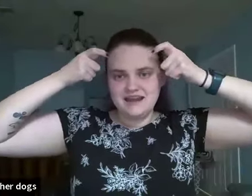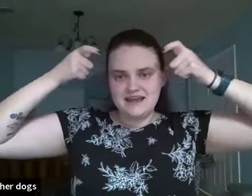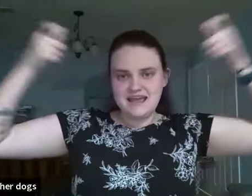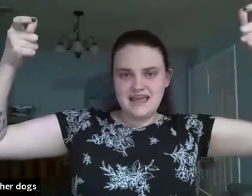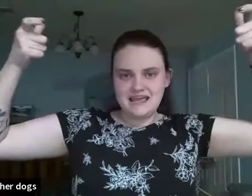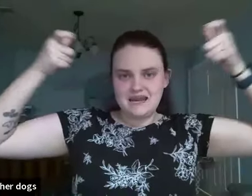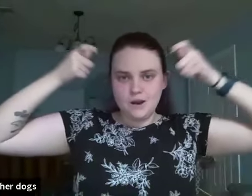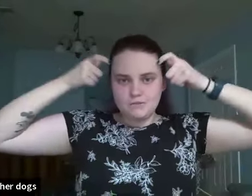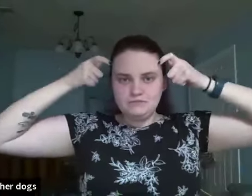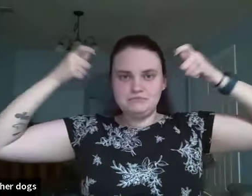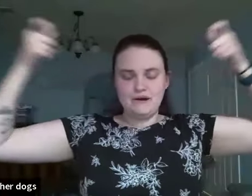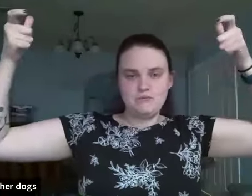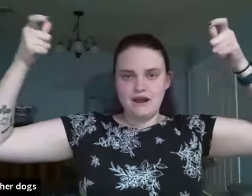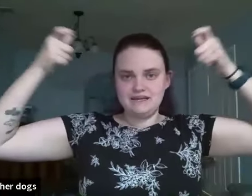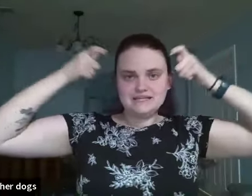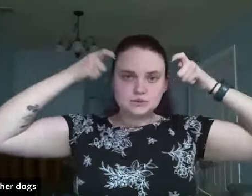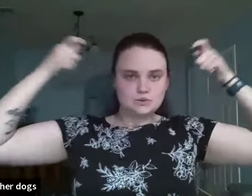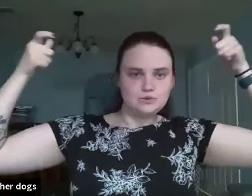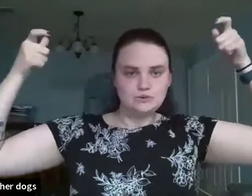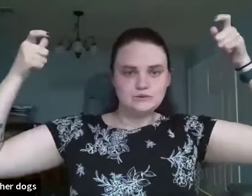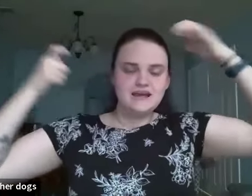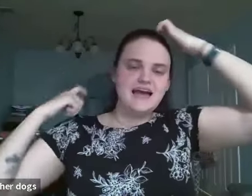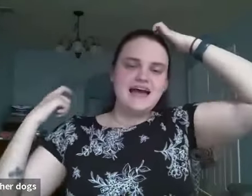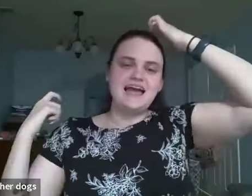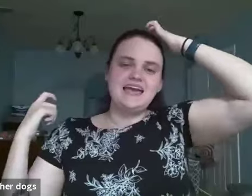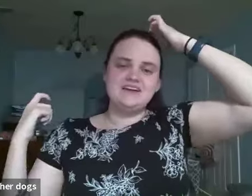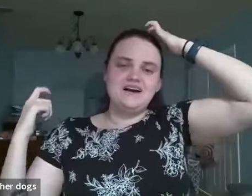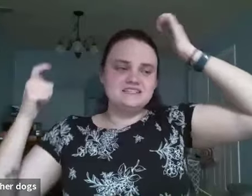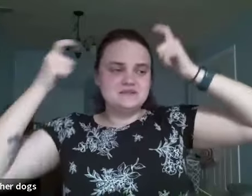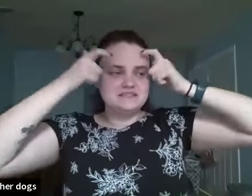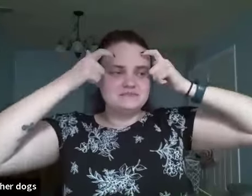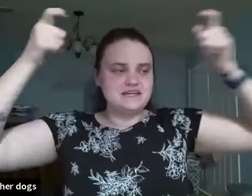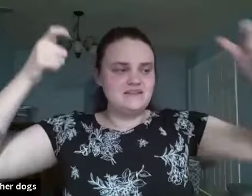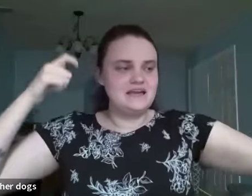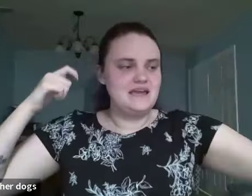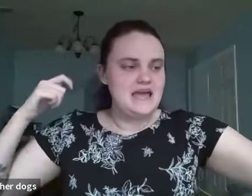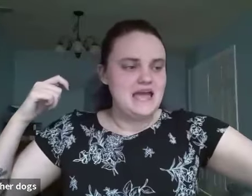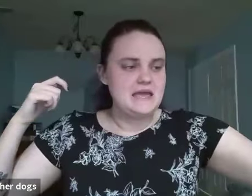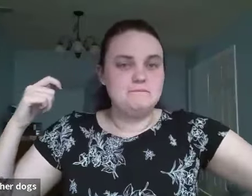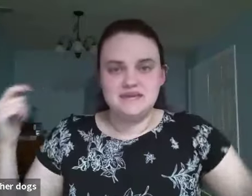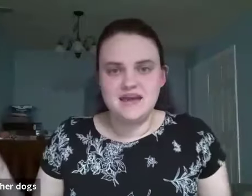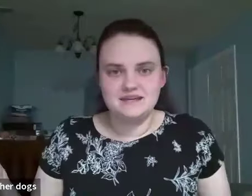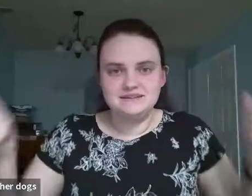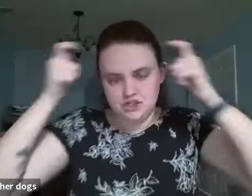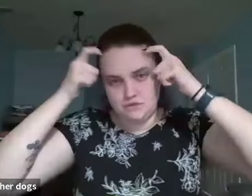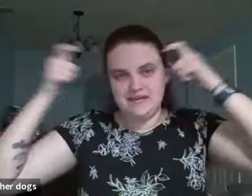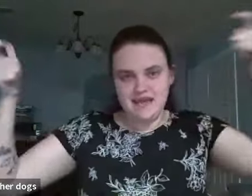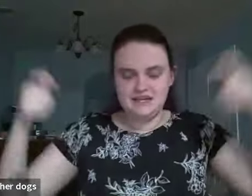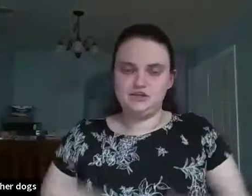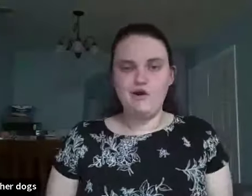head and ride it. Ooh. And the concept is it being like a big head, like you're big headed.